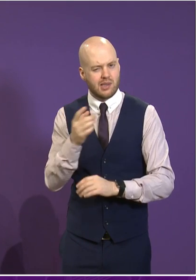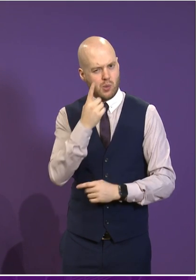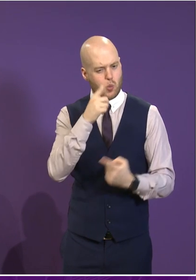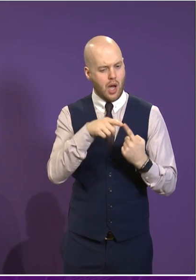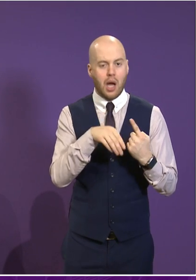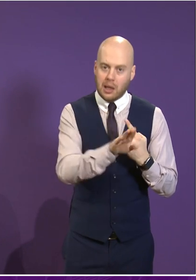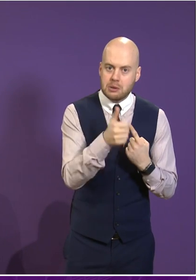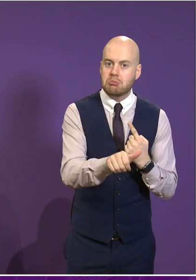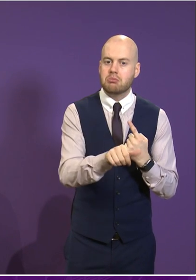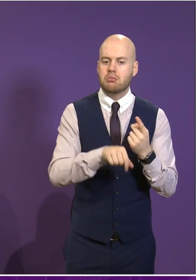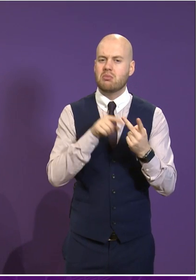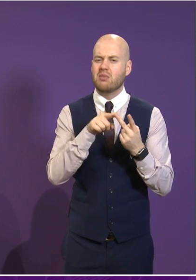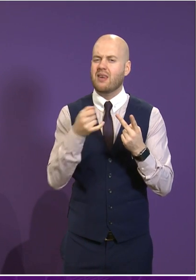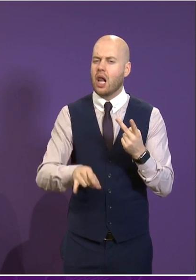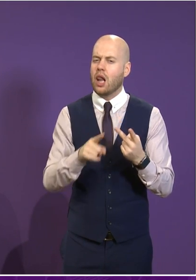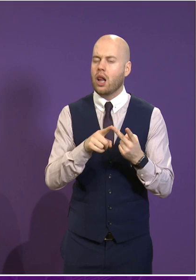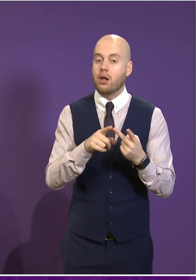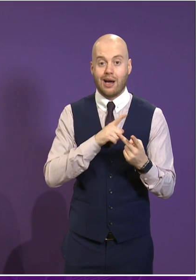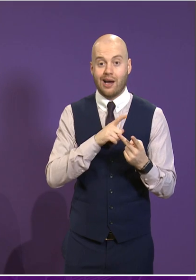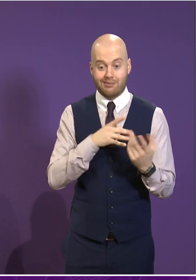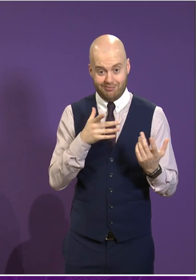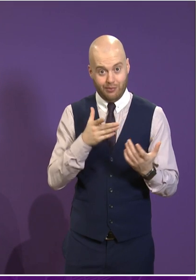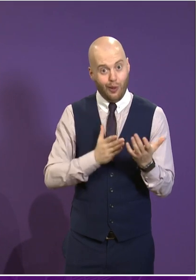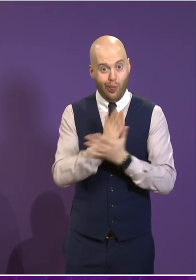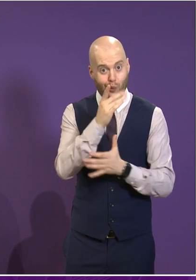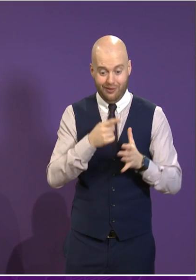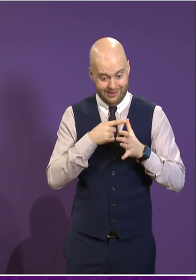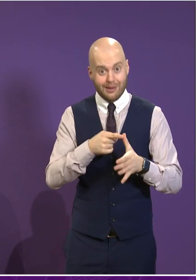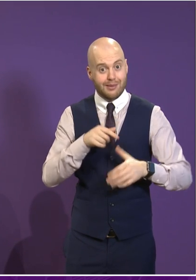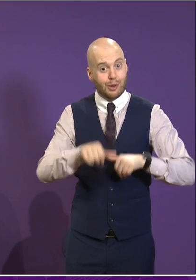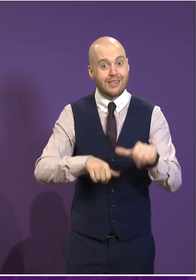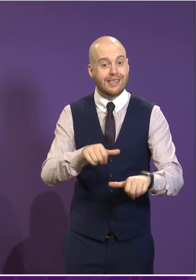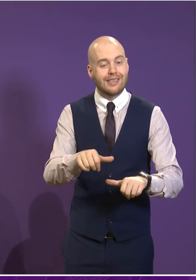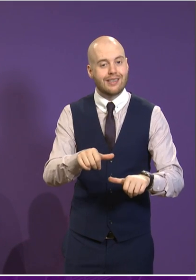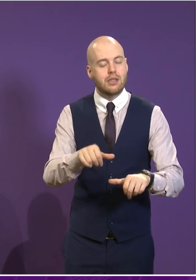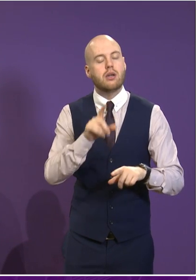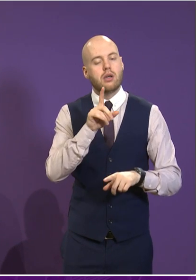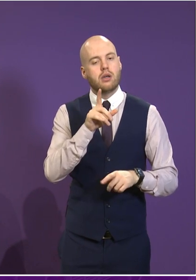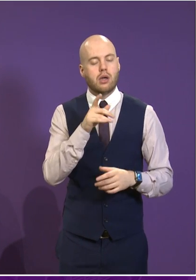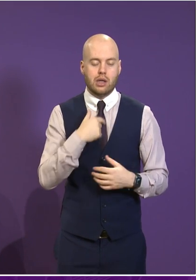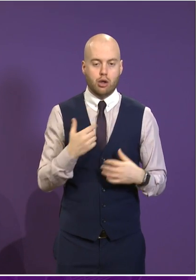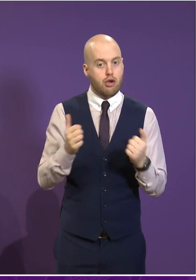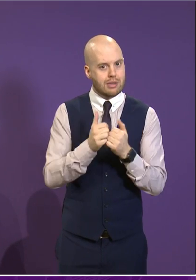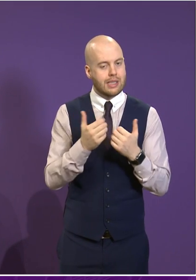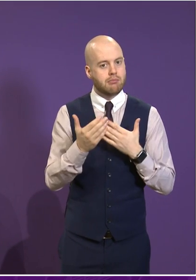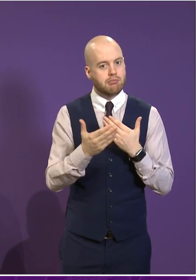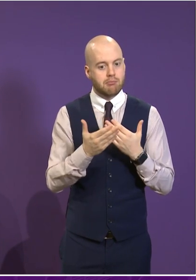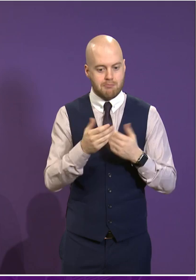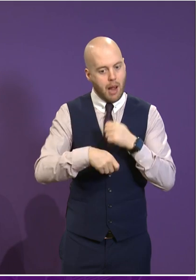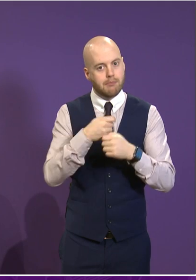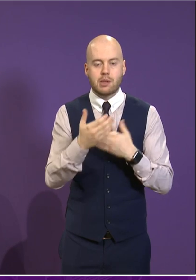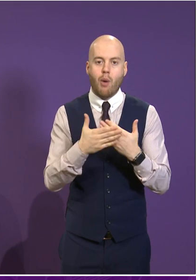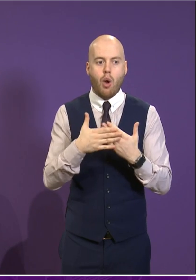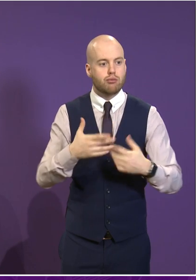doesn't because the other they're using contextualised admissions. Where it becomes more challenging is if there isn't a contextualised admission system,